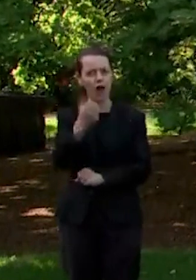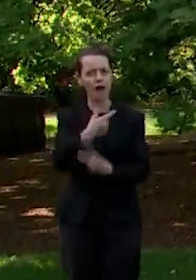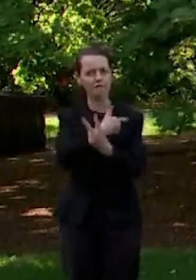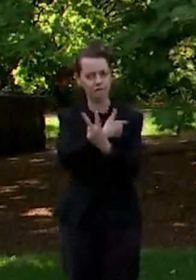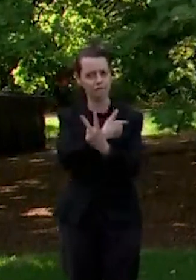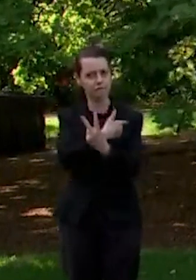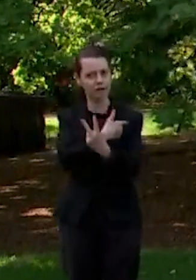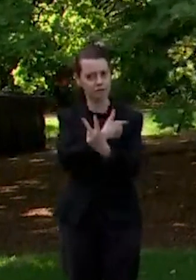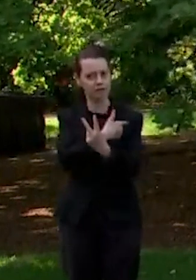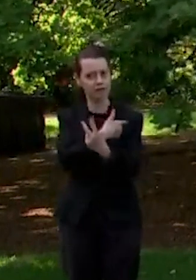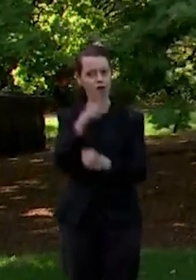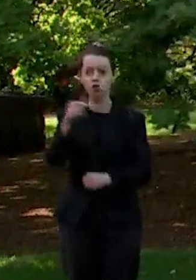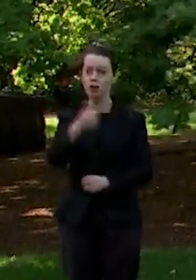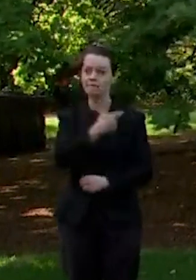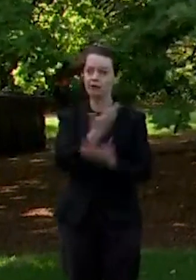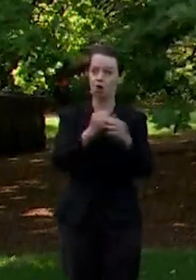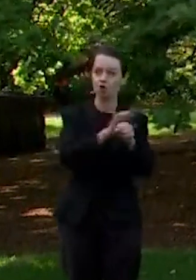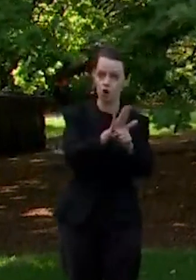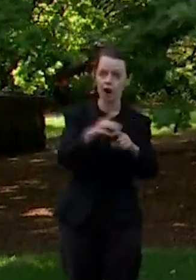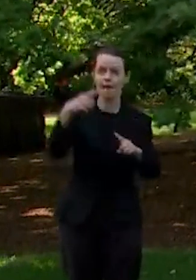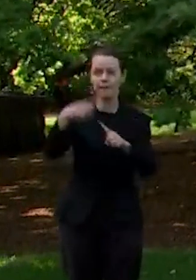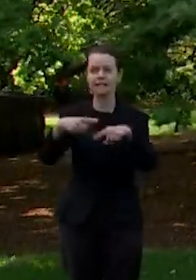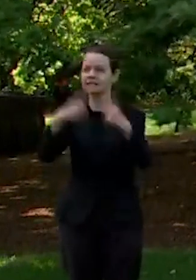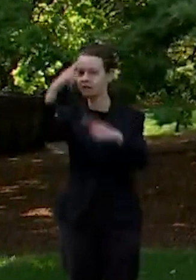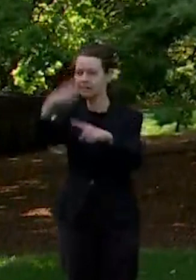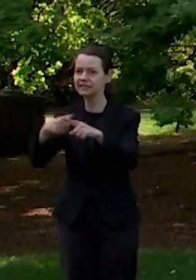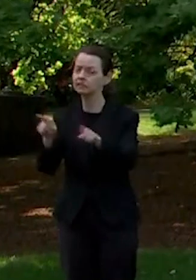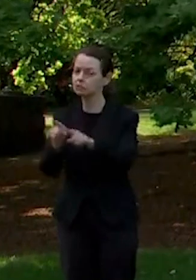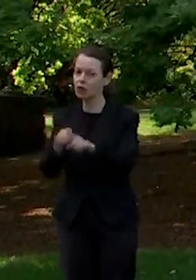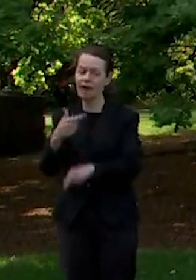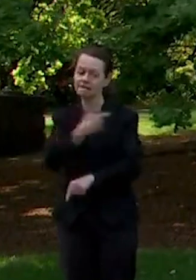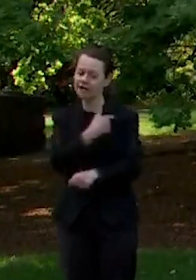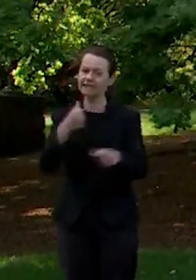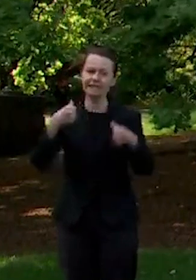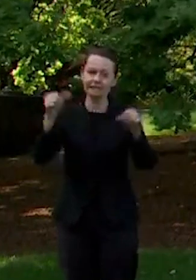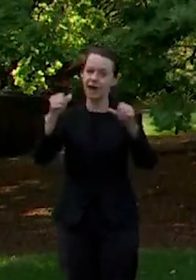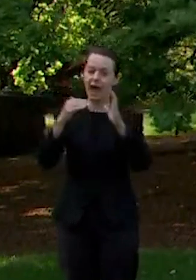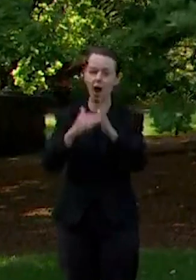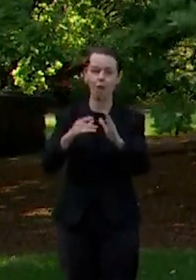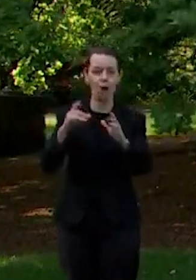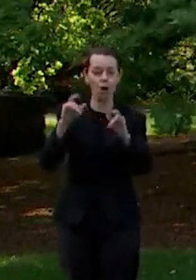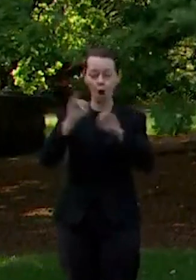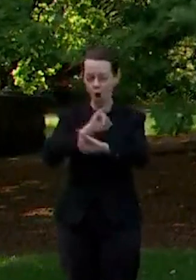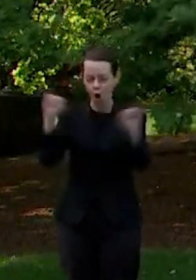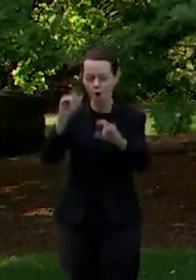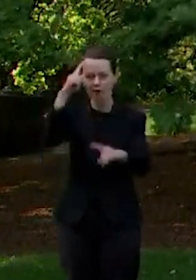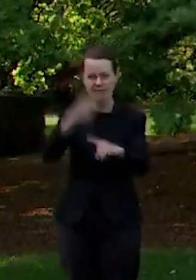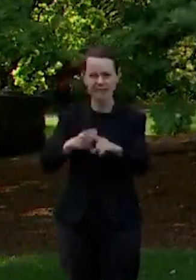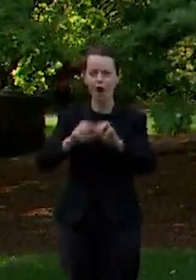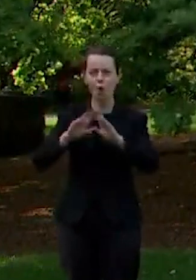against coronavirus. Vaccination works, and vaccination has allowed us to eradicate some really horrible diseases in the